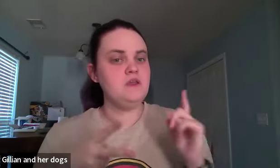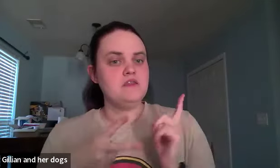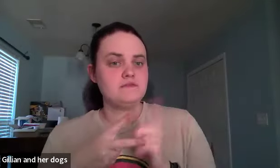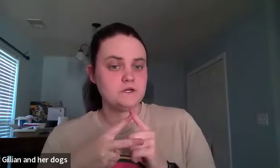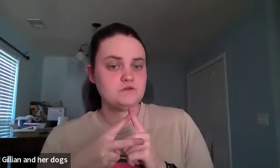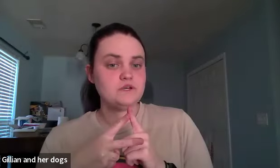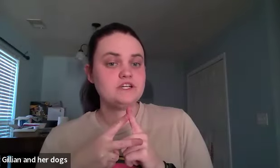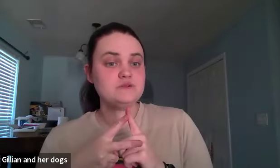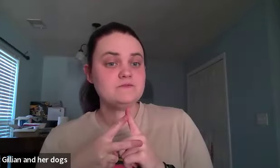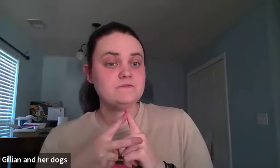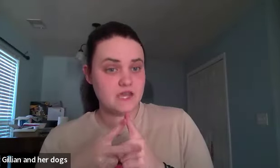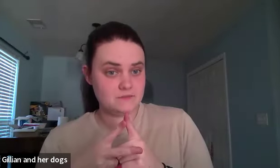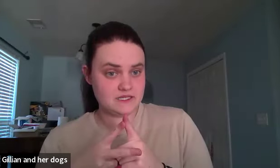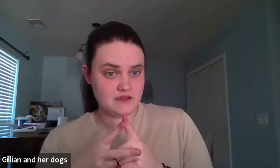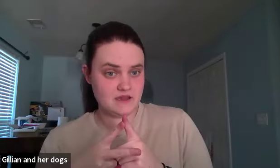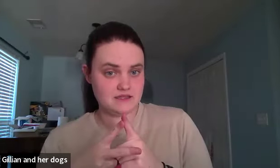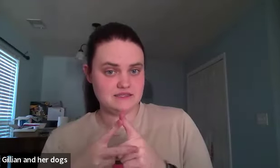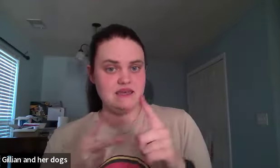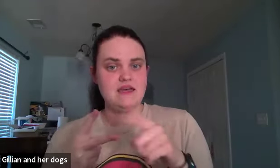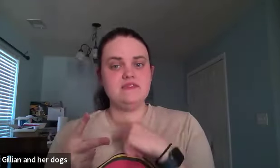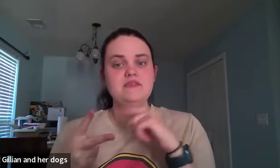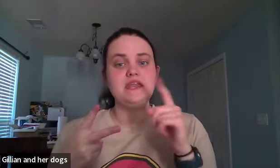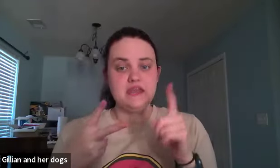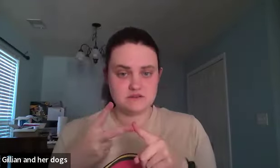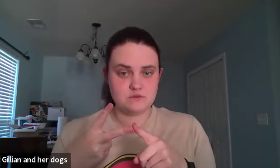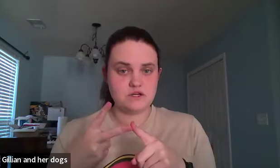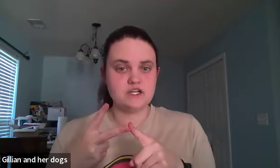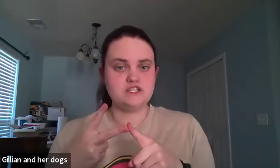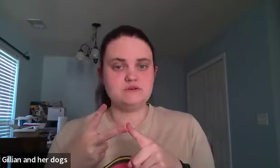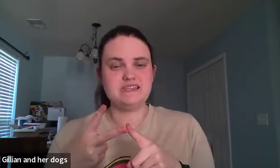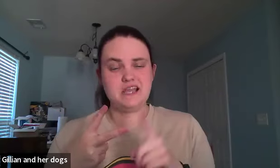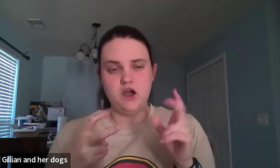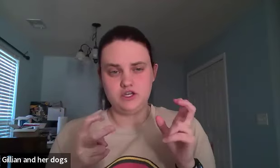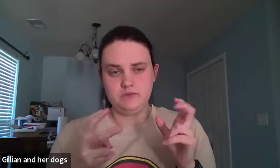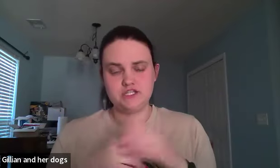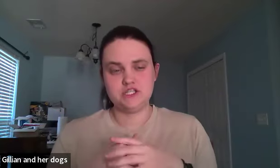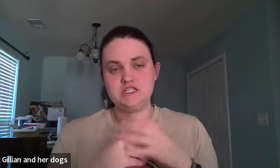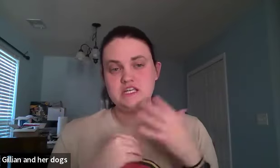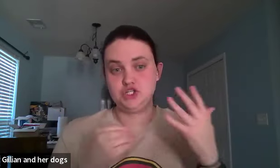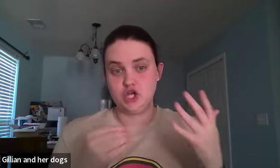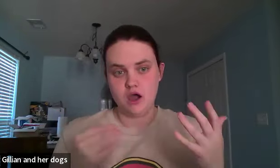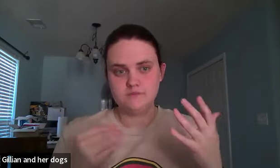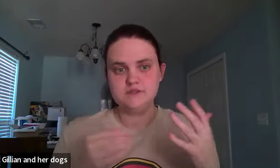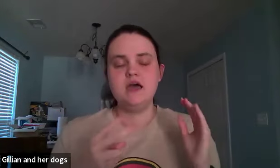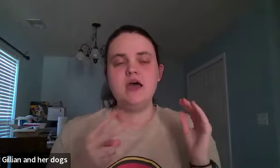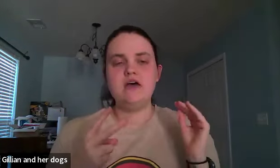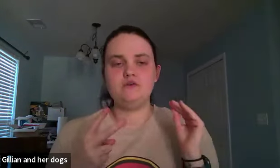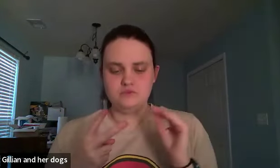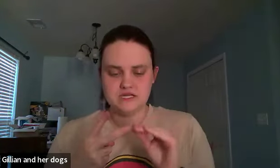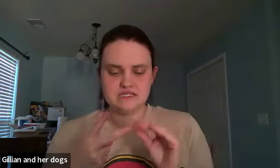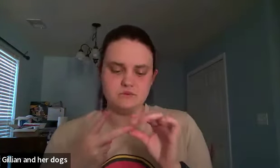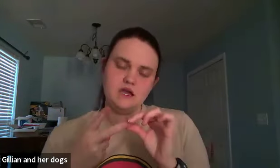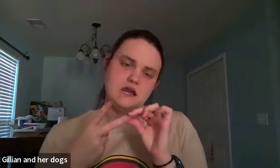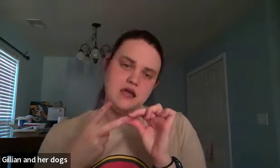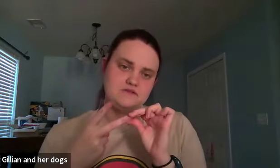later. The first one we're going to do is family signs. Then the next one we're going to do is like occupations and jobs. And the reason we kind of have